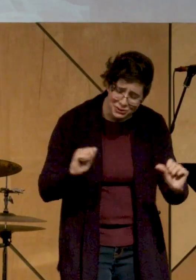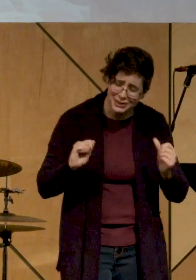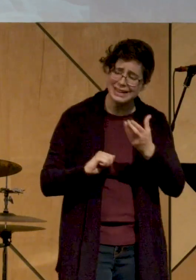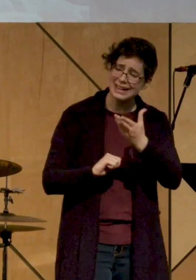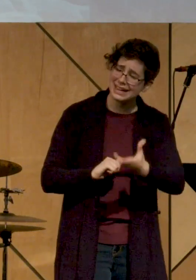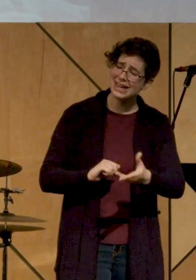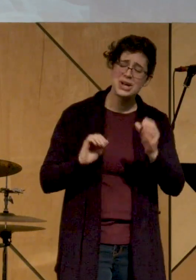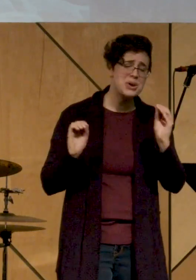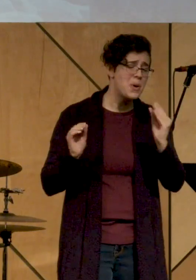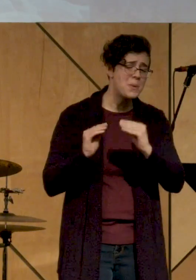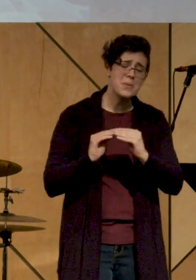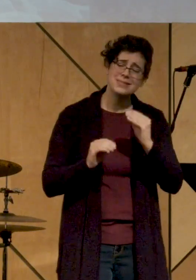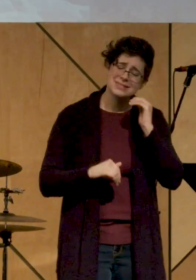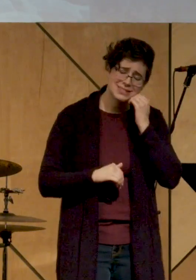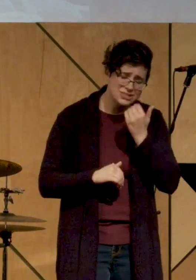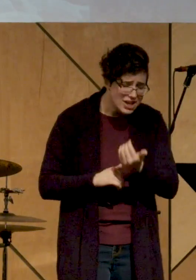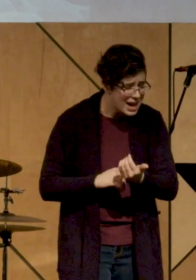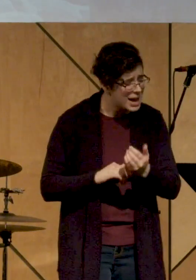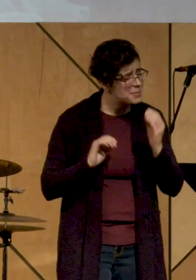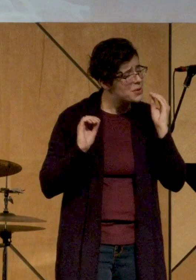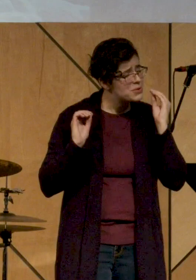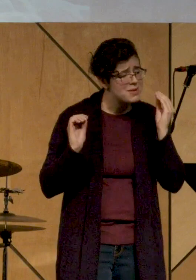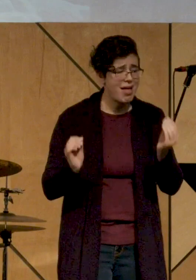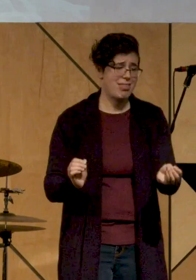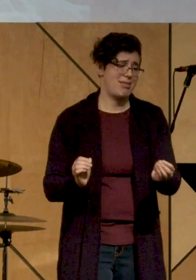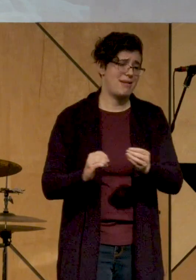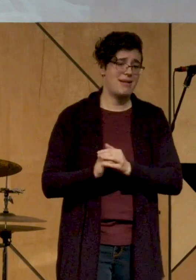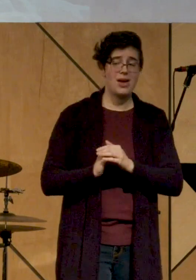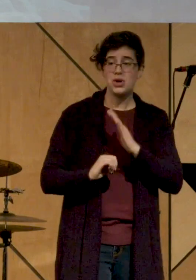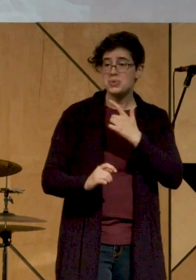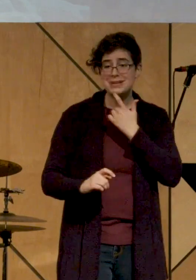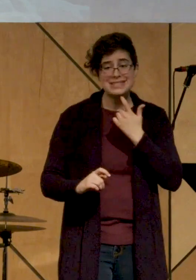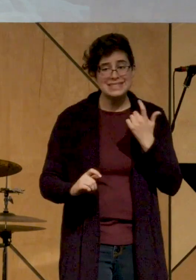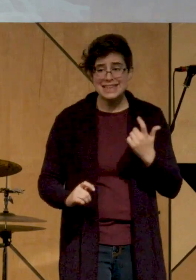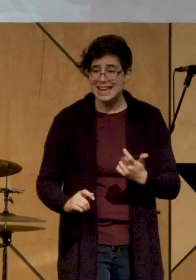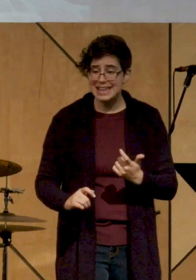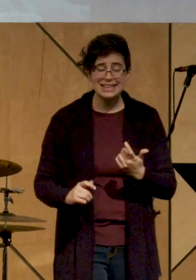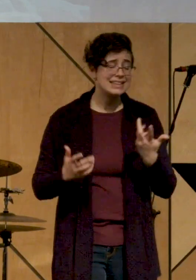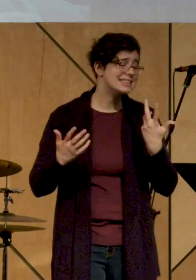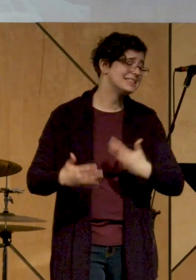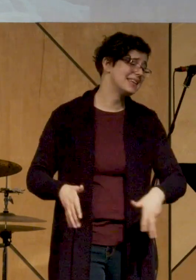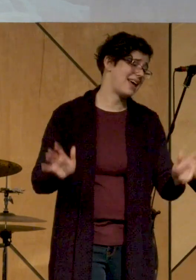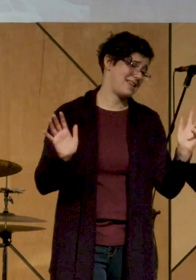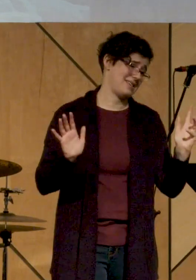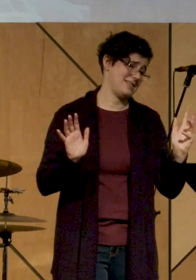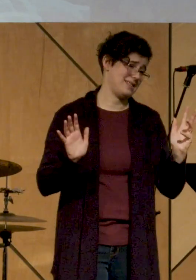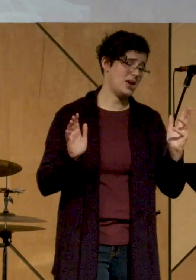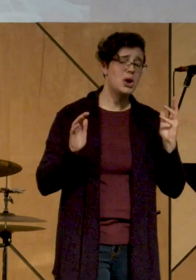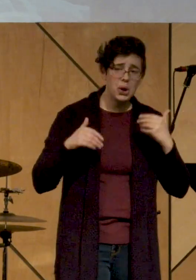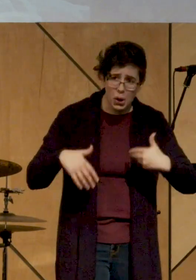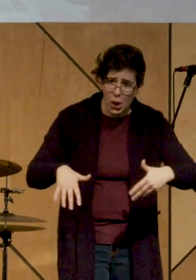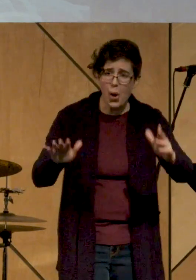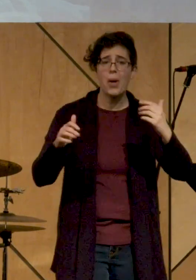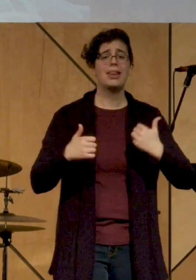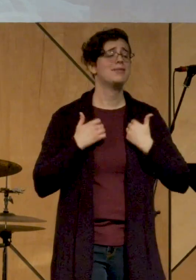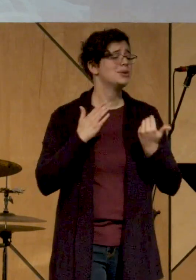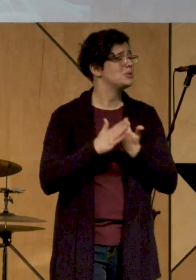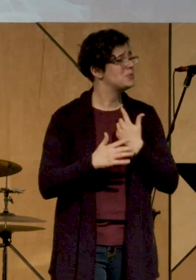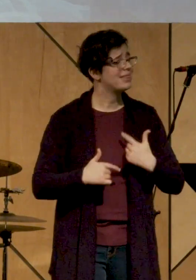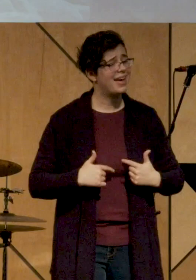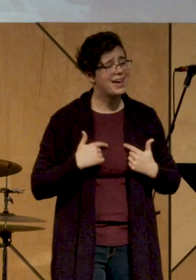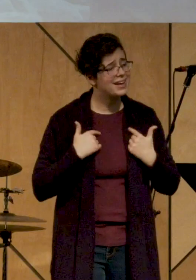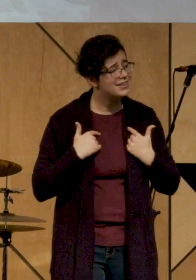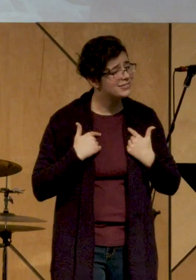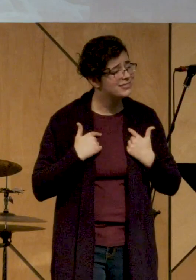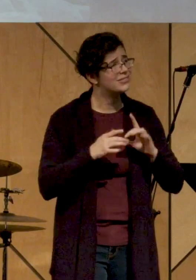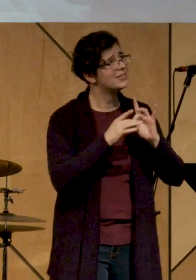from the shame, from the death sentence, from everything that your sin deserves. Now go live a new life